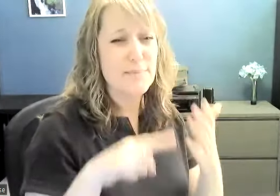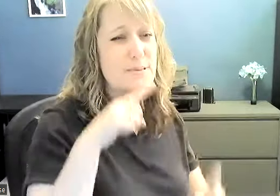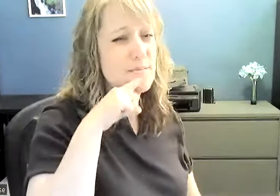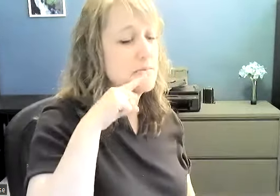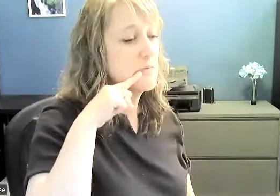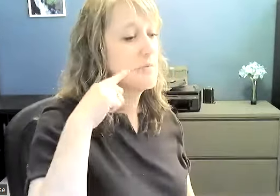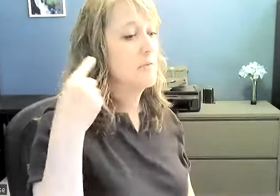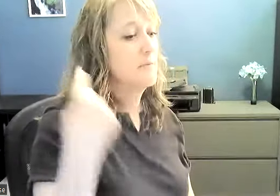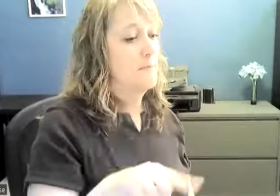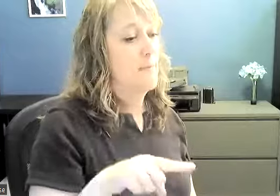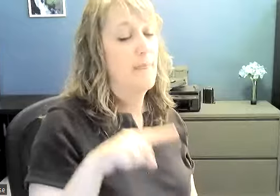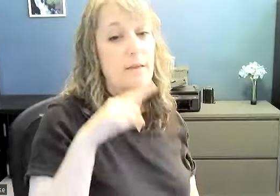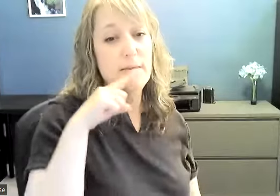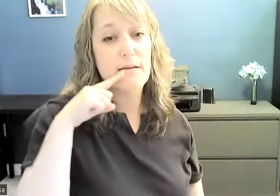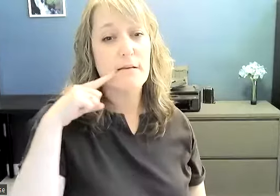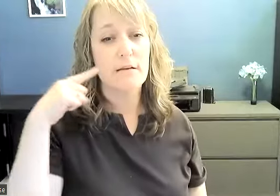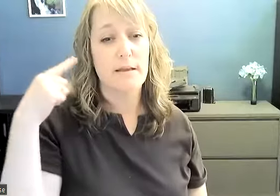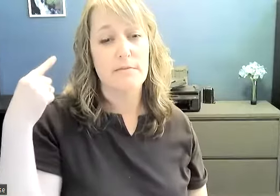lips, and then like